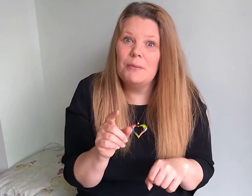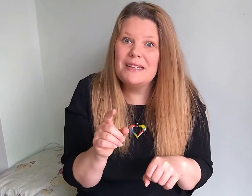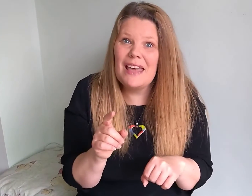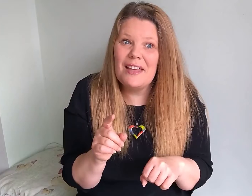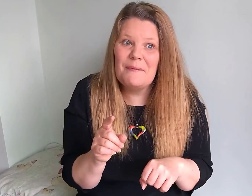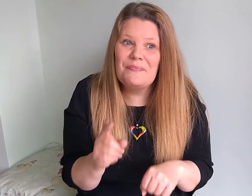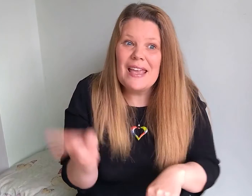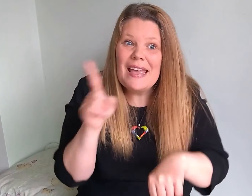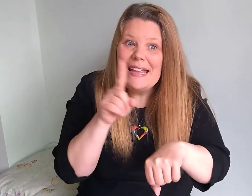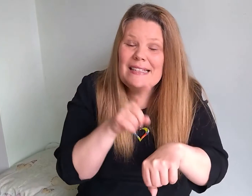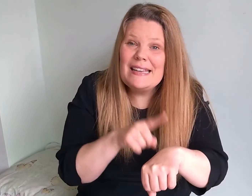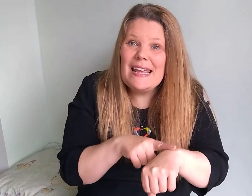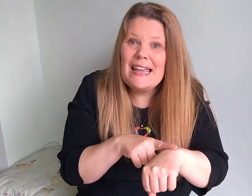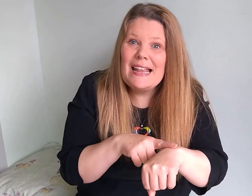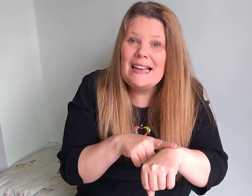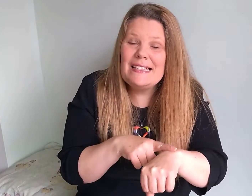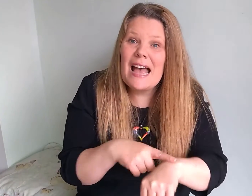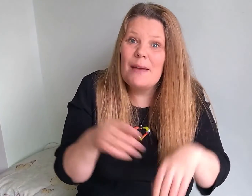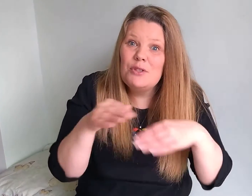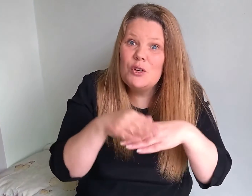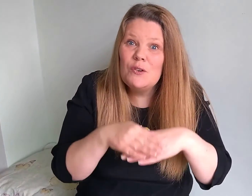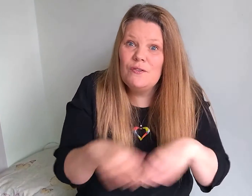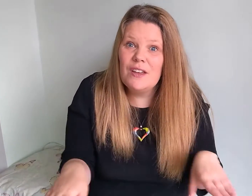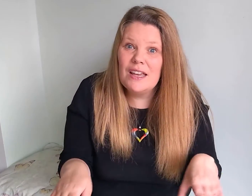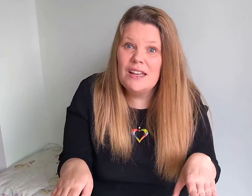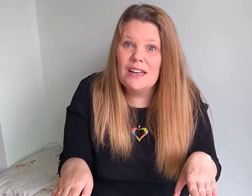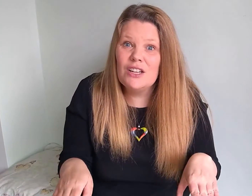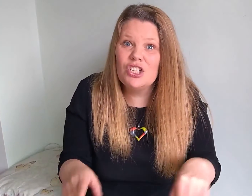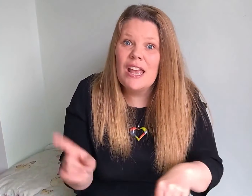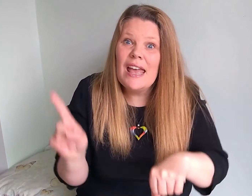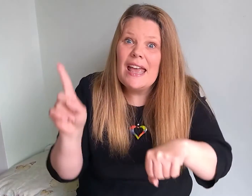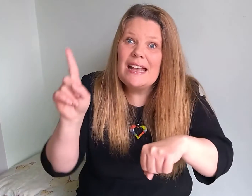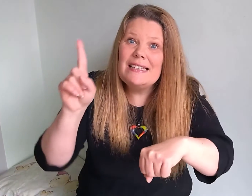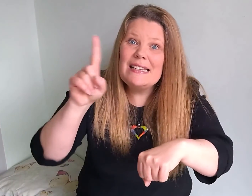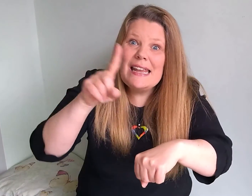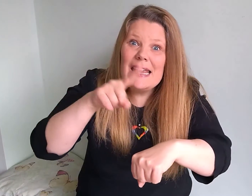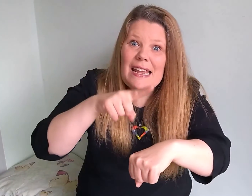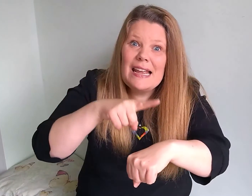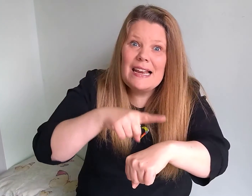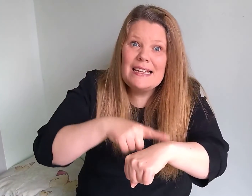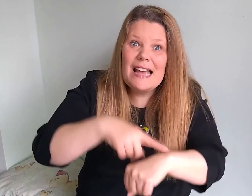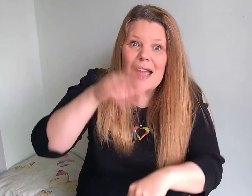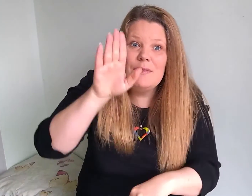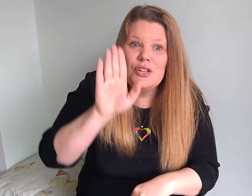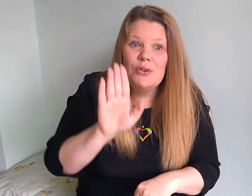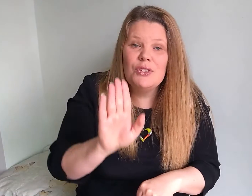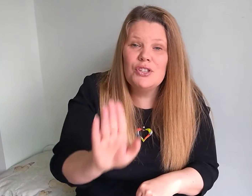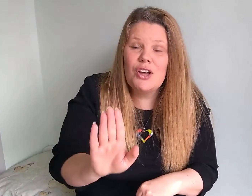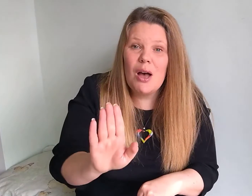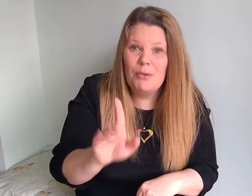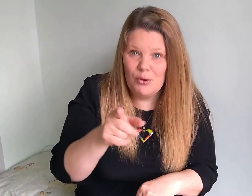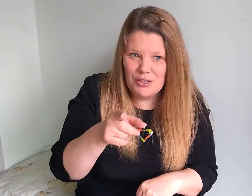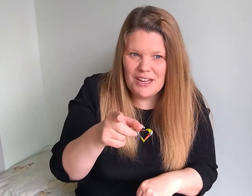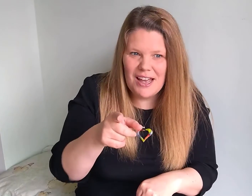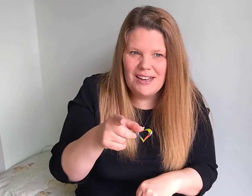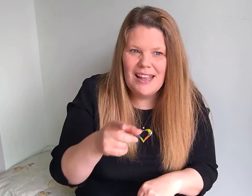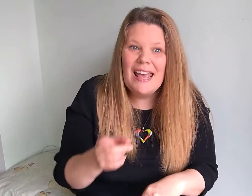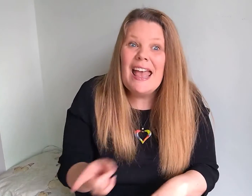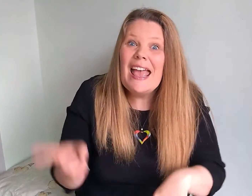them together. It's nearly time to finish. It's nearly time to stop. Your turn.